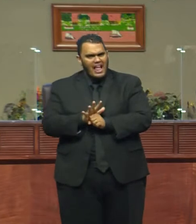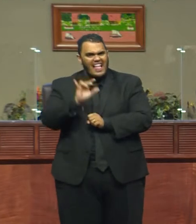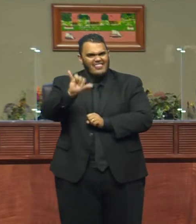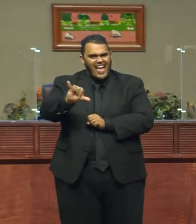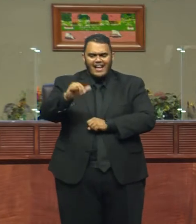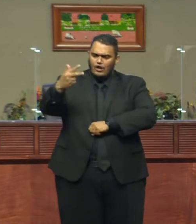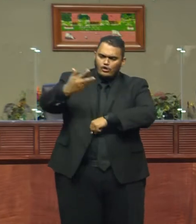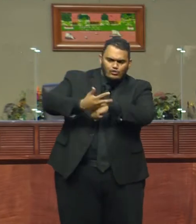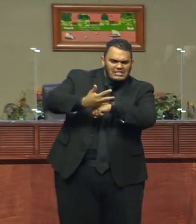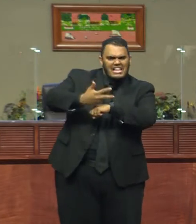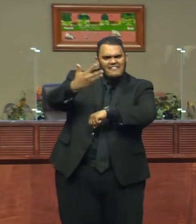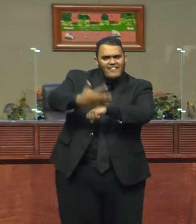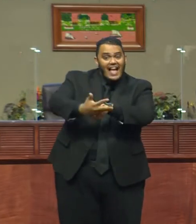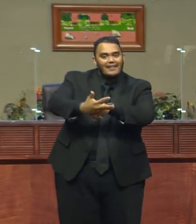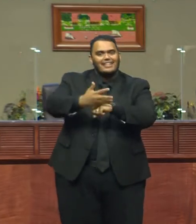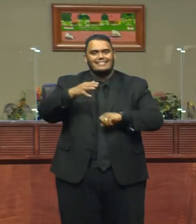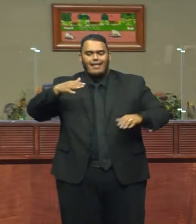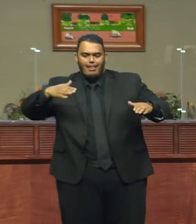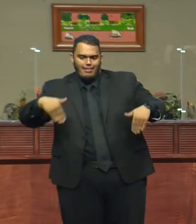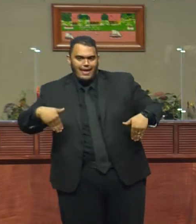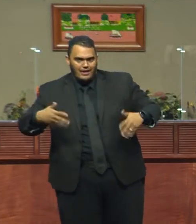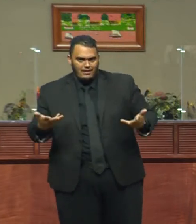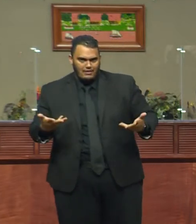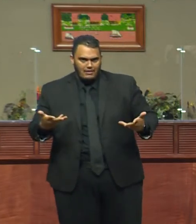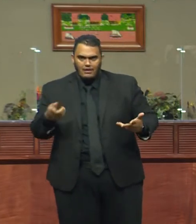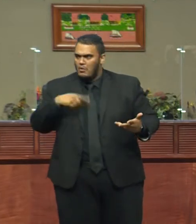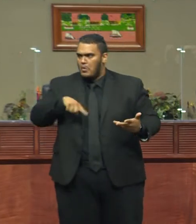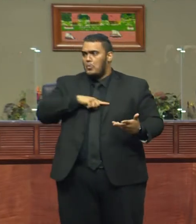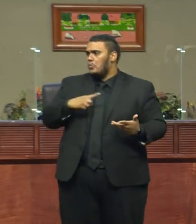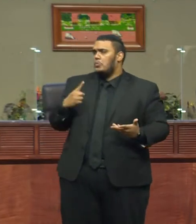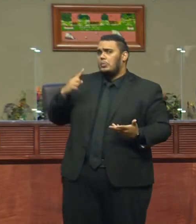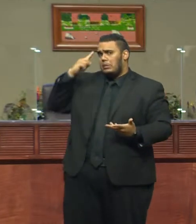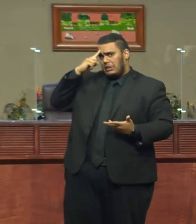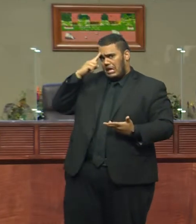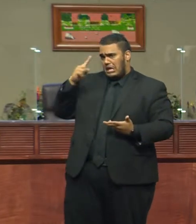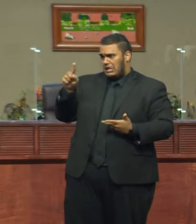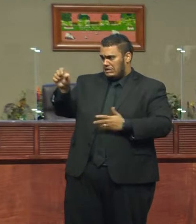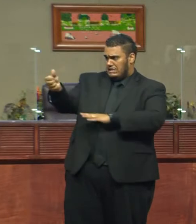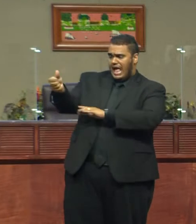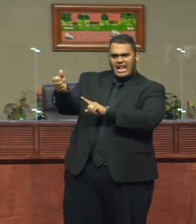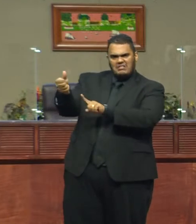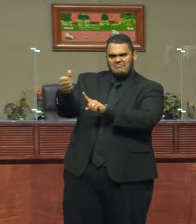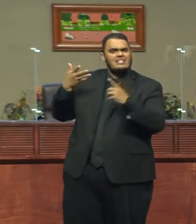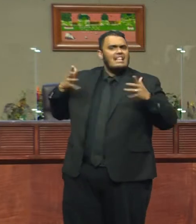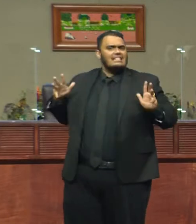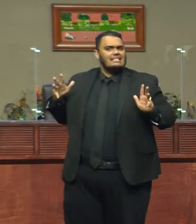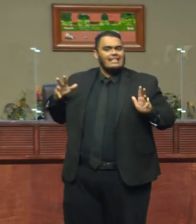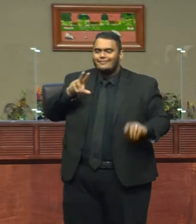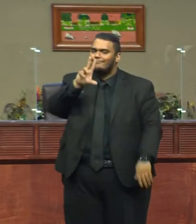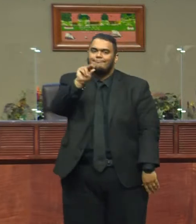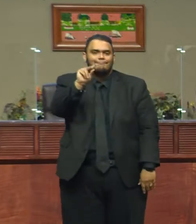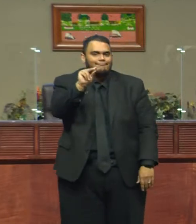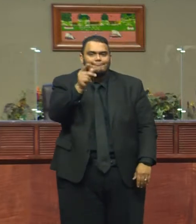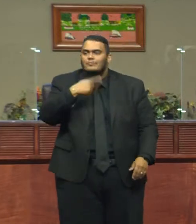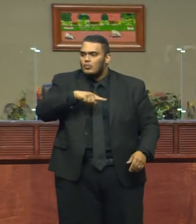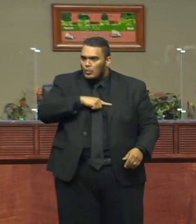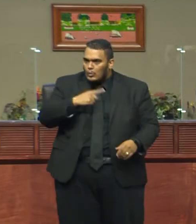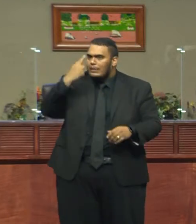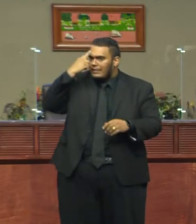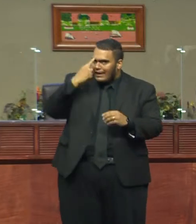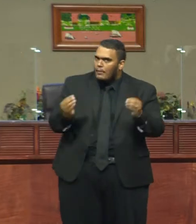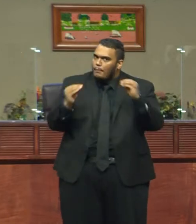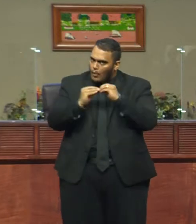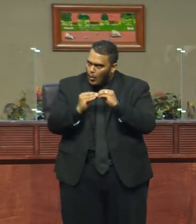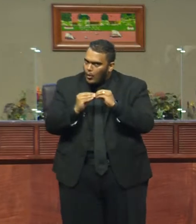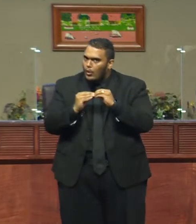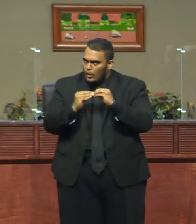to you, we don't think that it's only 10. We think there are more. We just have found 10. But it will continue to